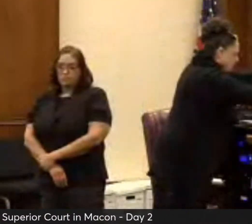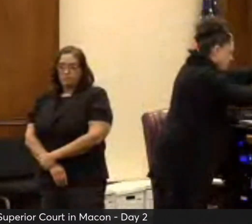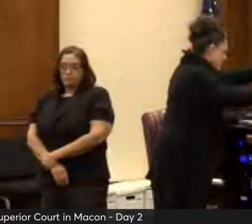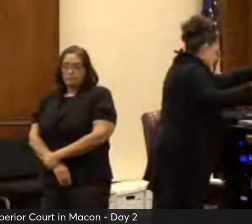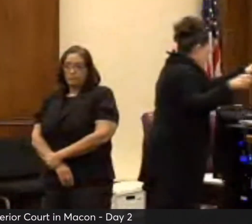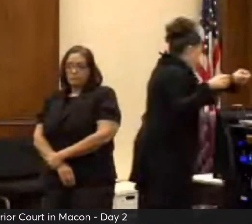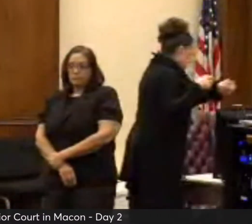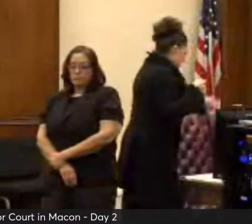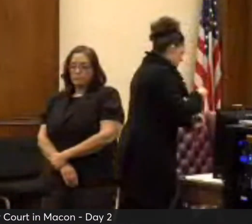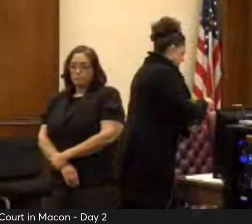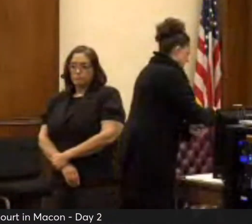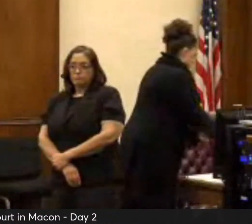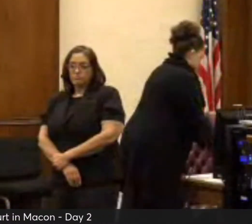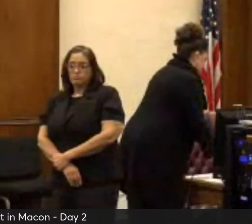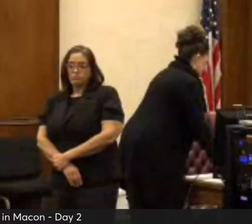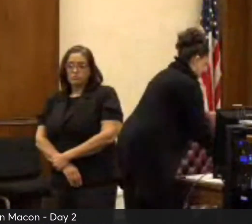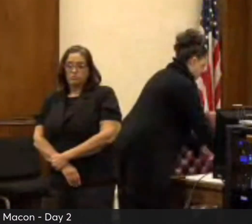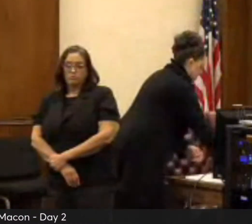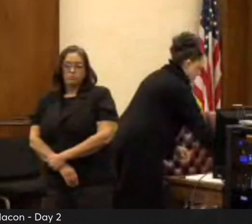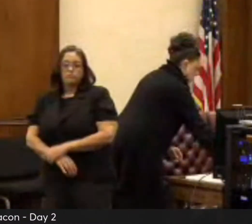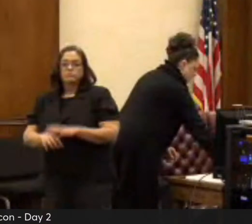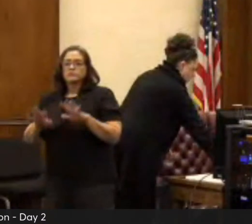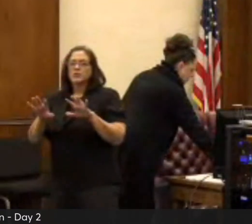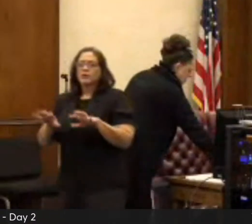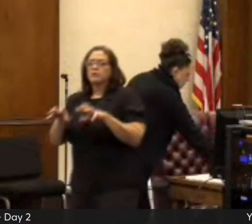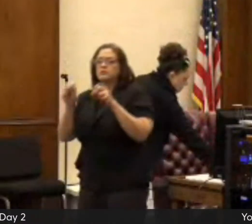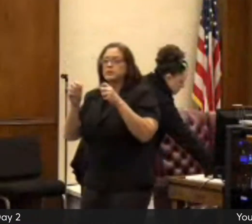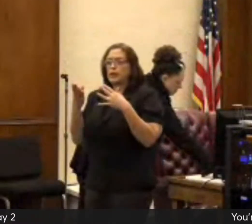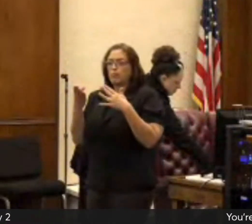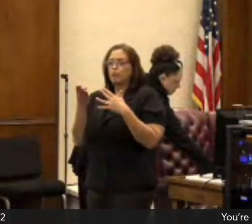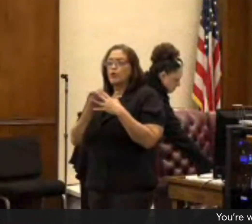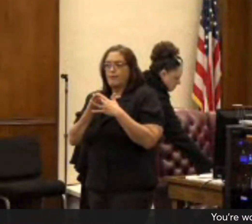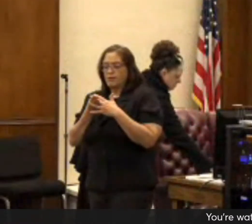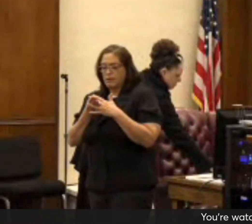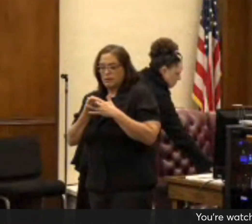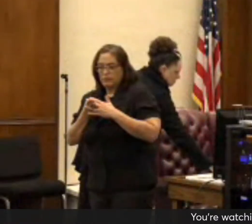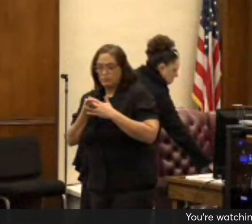All right, we're going to take just a brief recess and we'll come back.